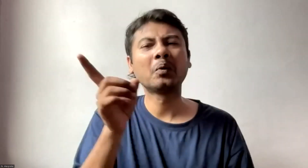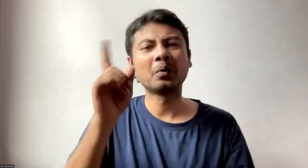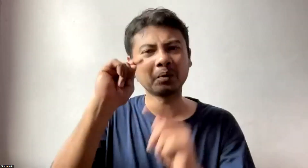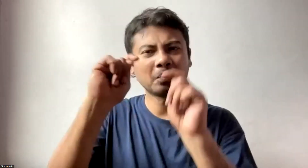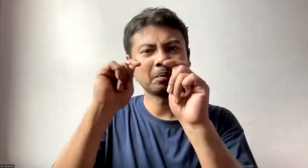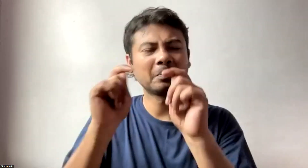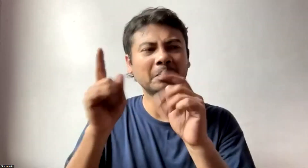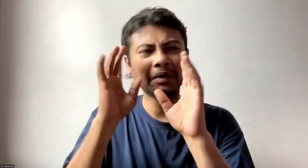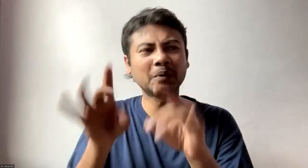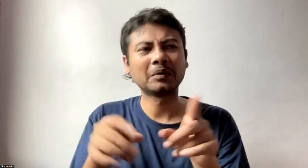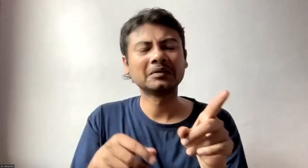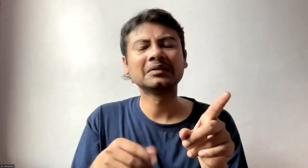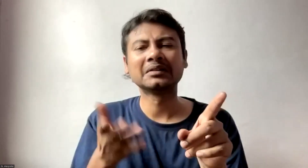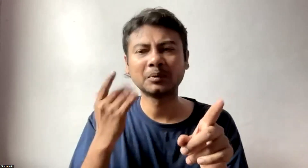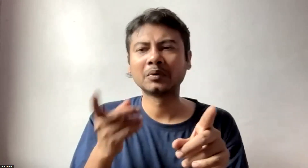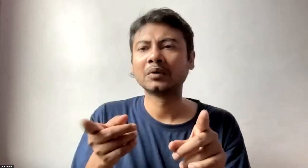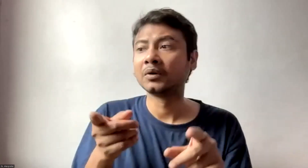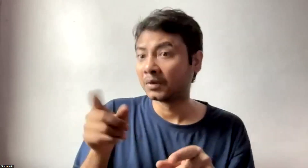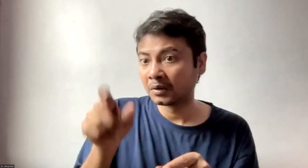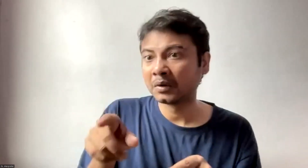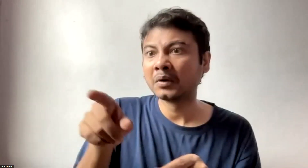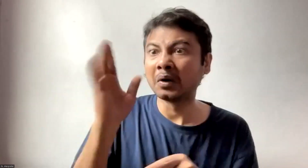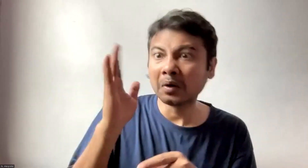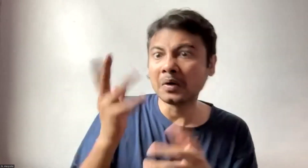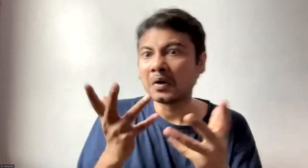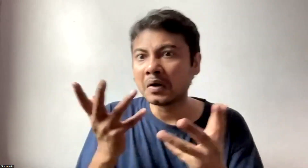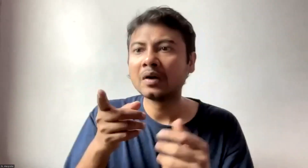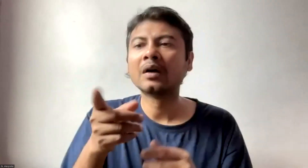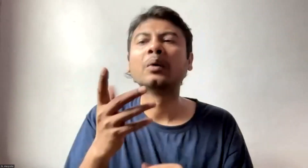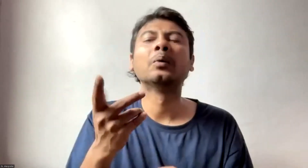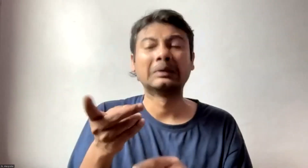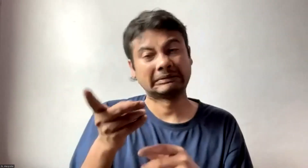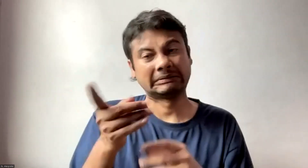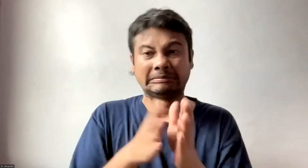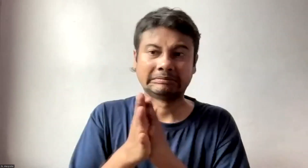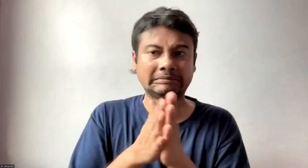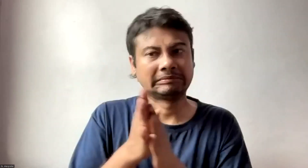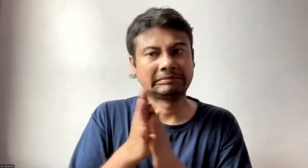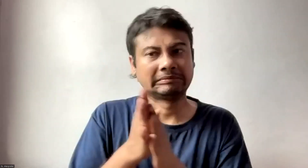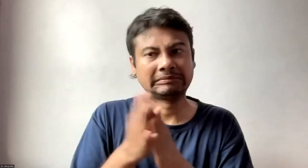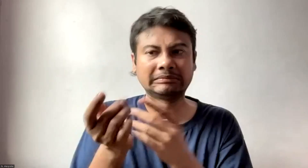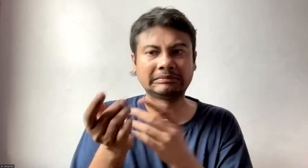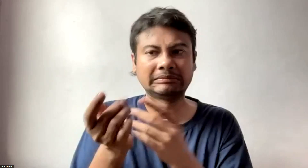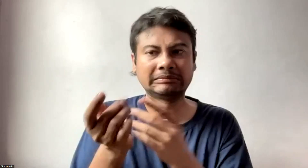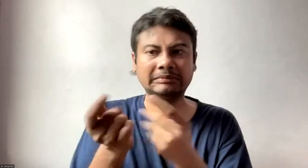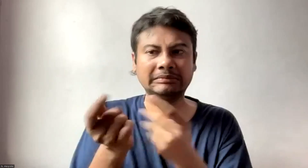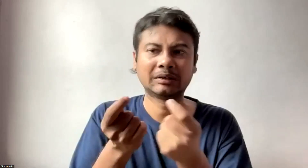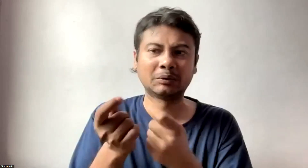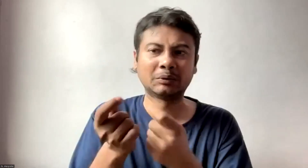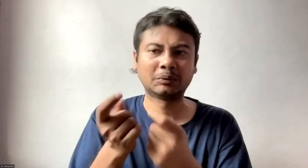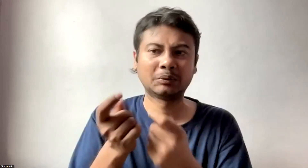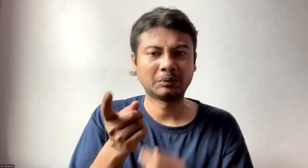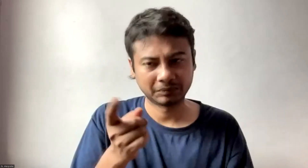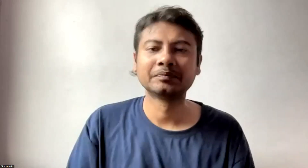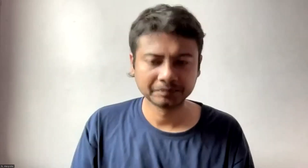attention. There is something little wrong with all the three modes. When we are talking